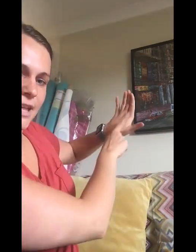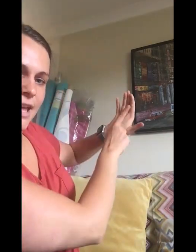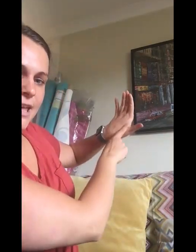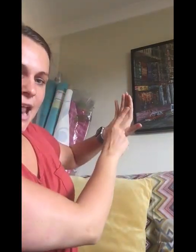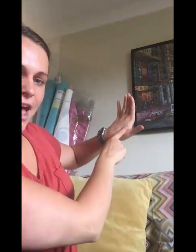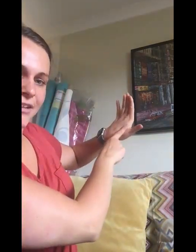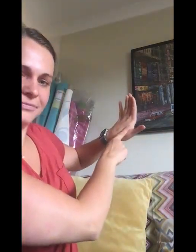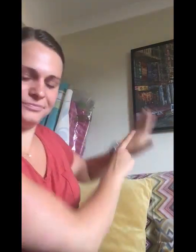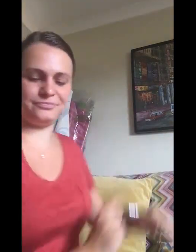yellow,